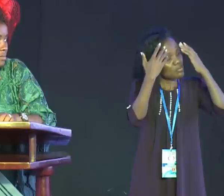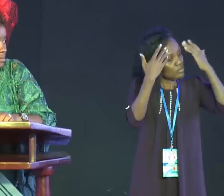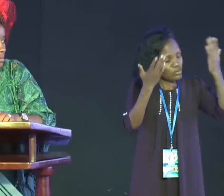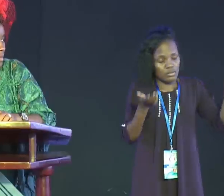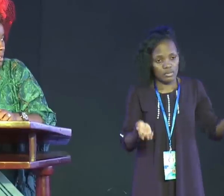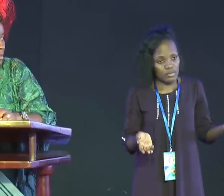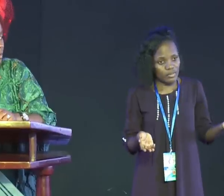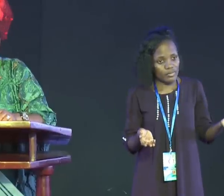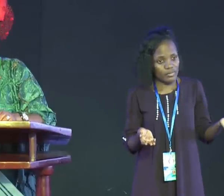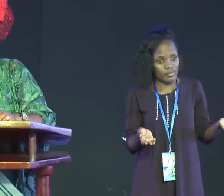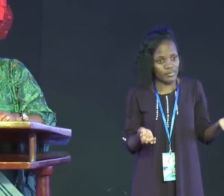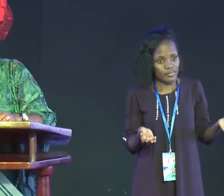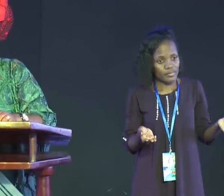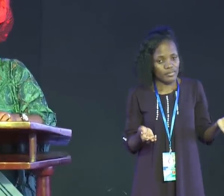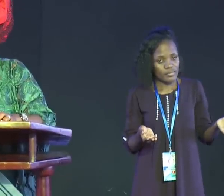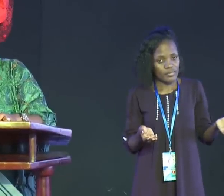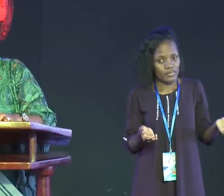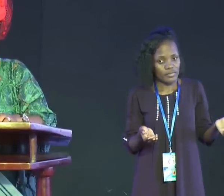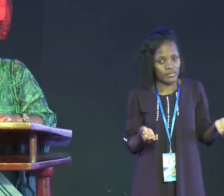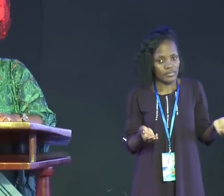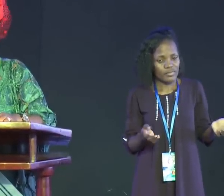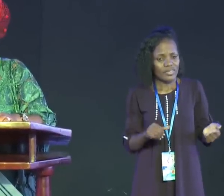You literally have no idea